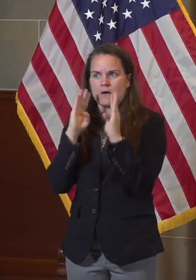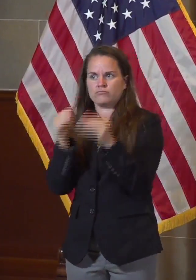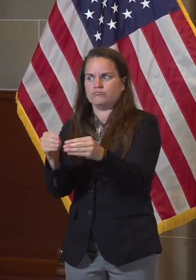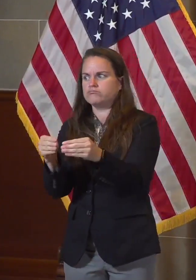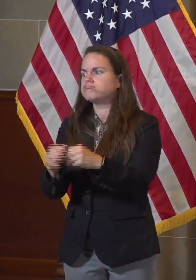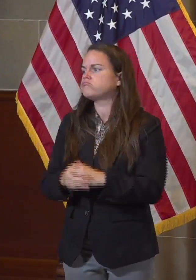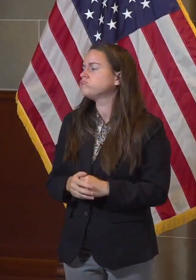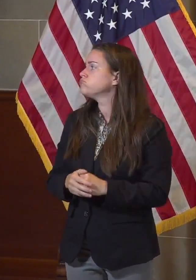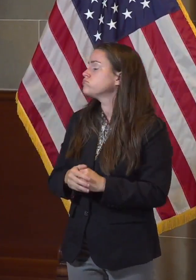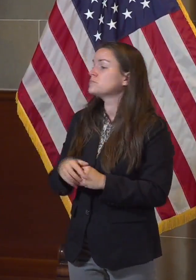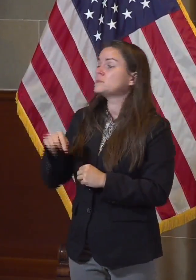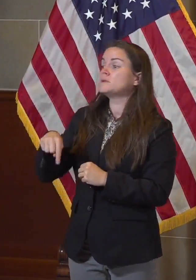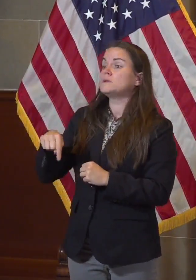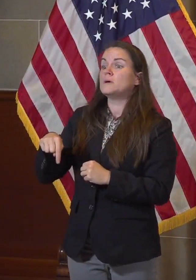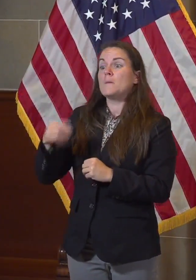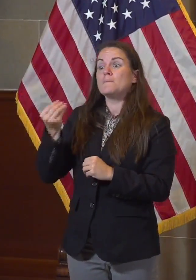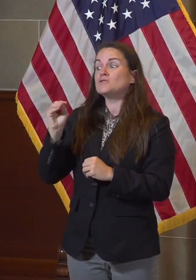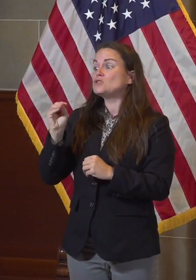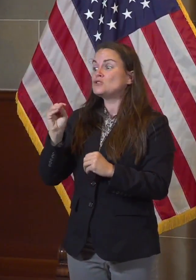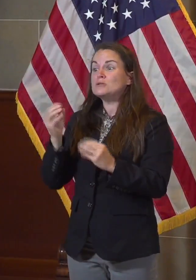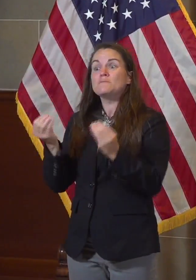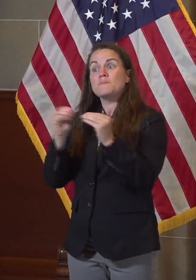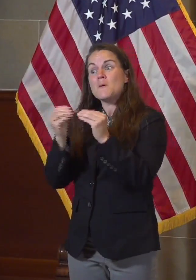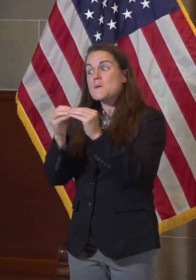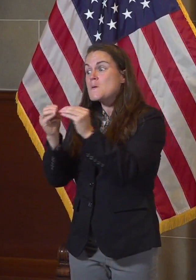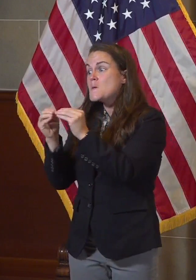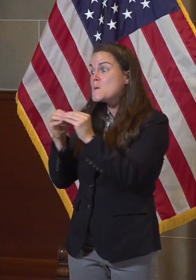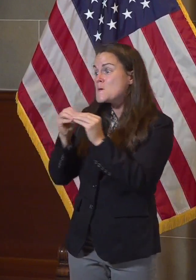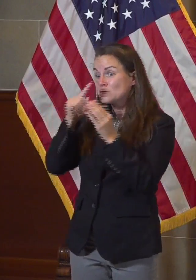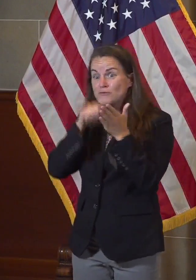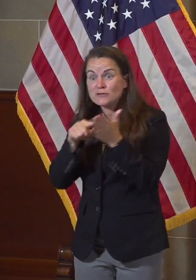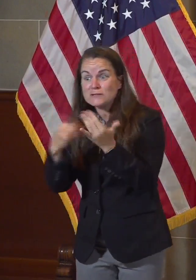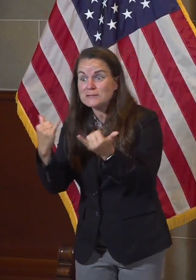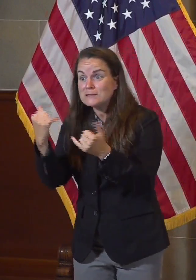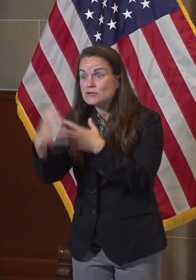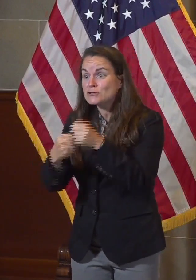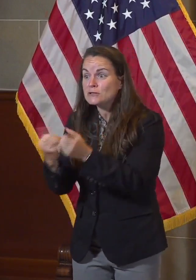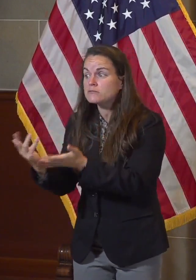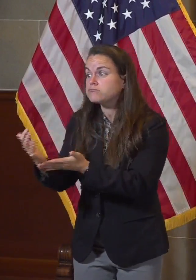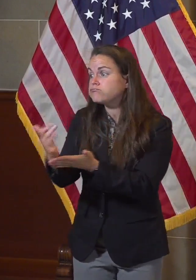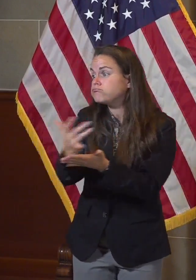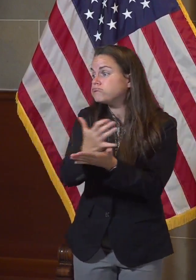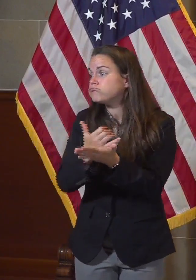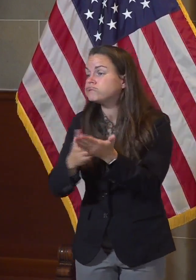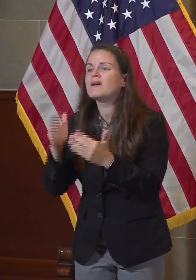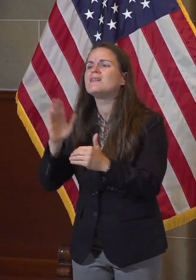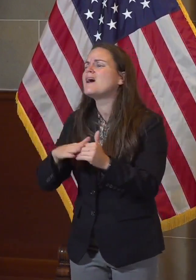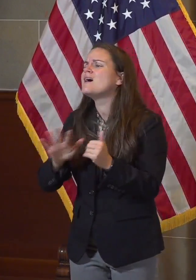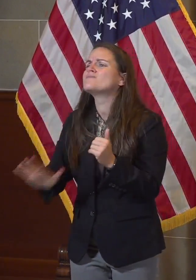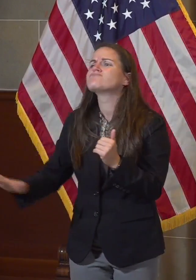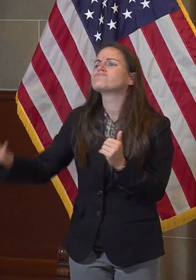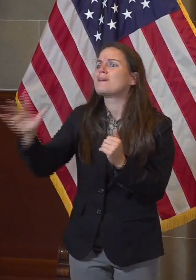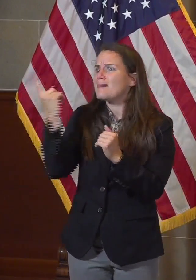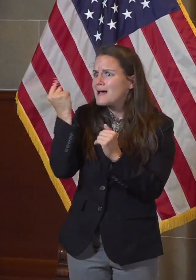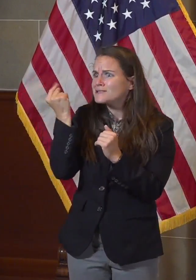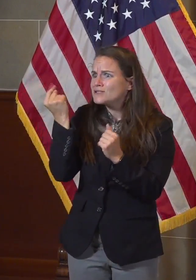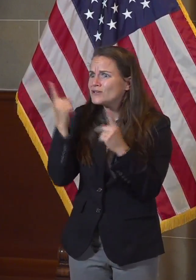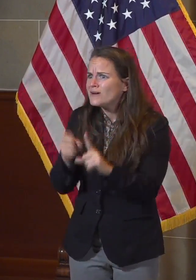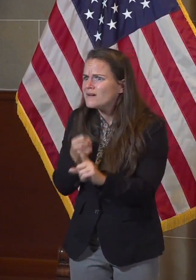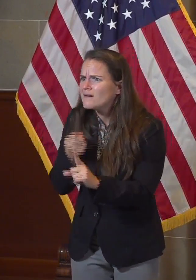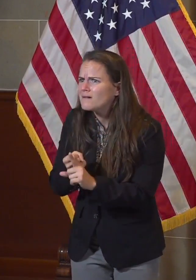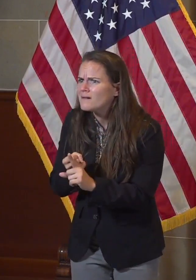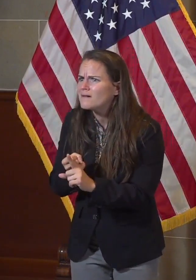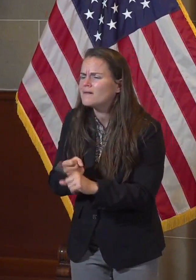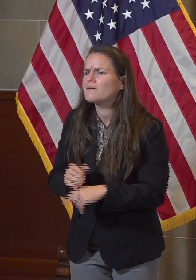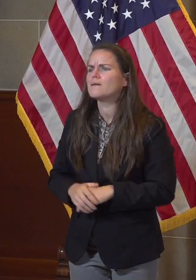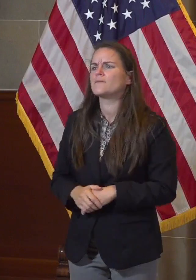experienced more homicides in 2020 than what was experienced in the entire year of 2019,